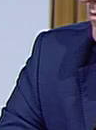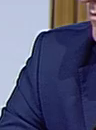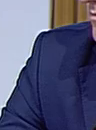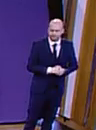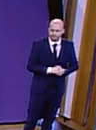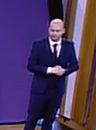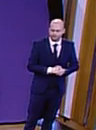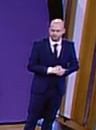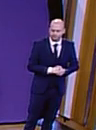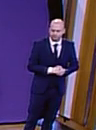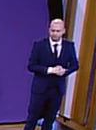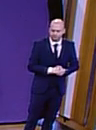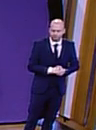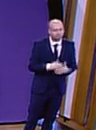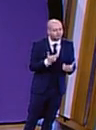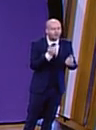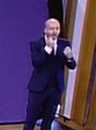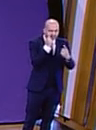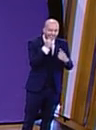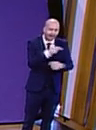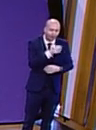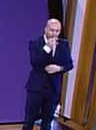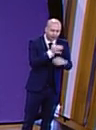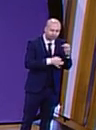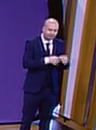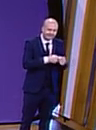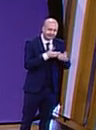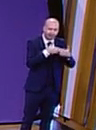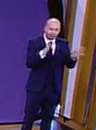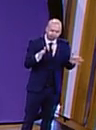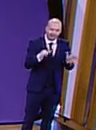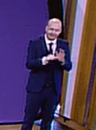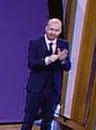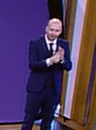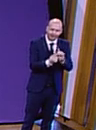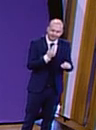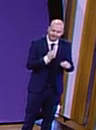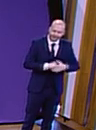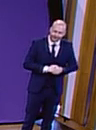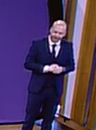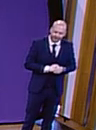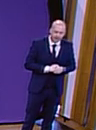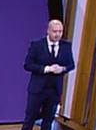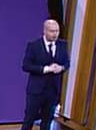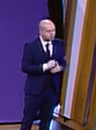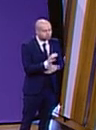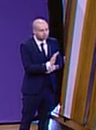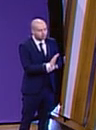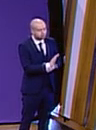To that you might find difficult to answer. No, certainly students have had challenges with getting